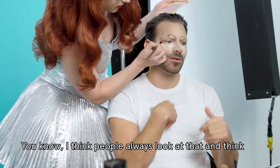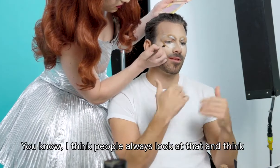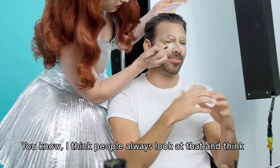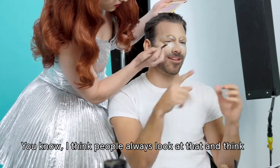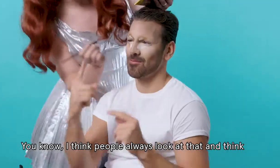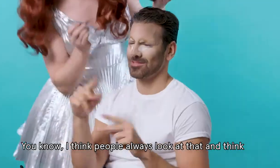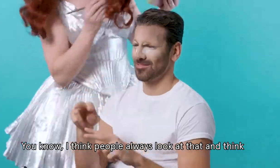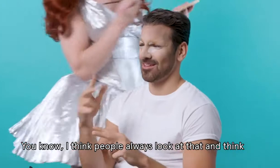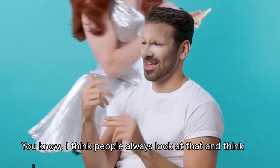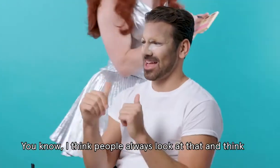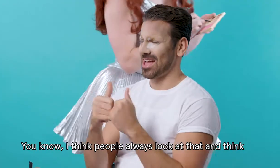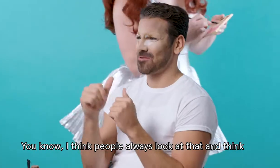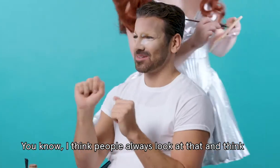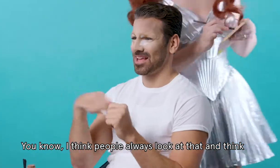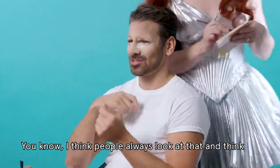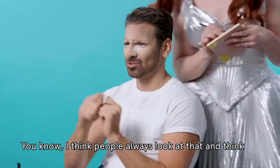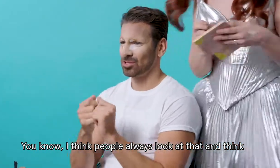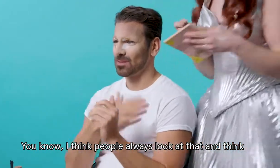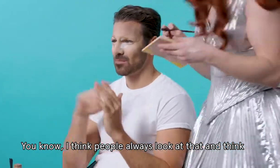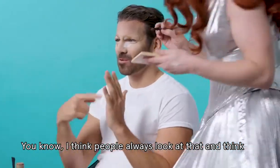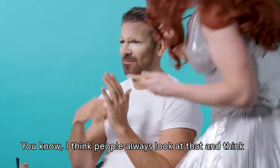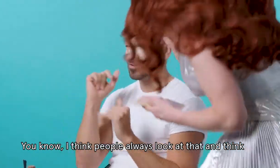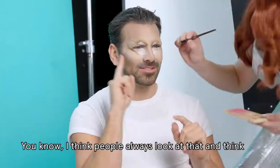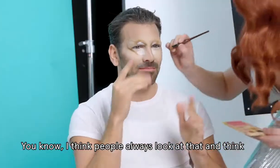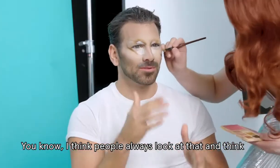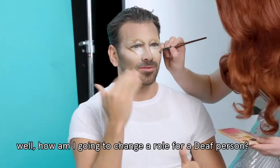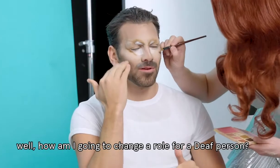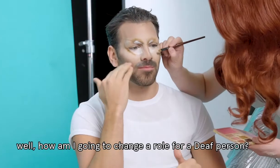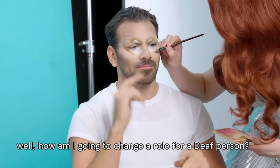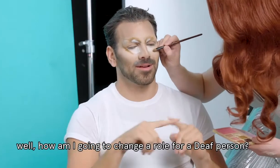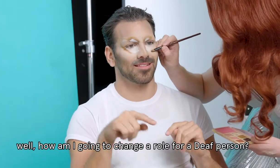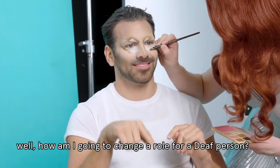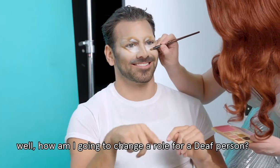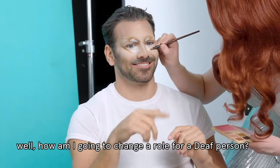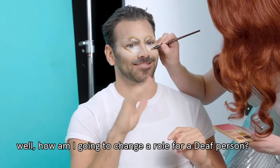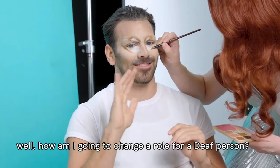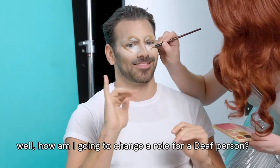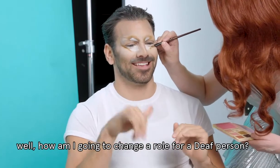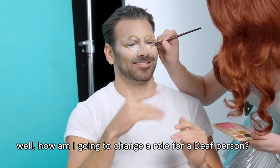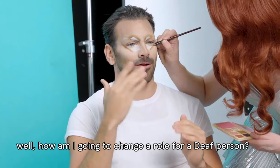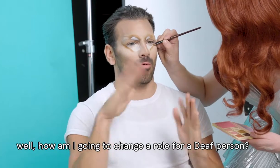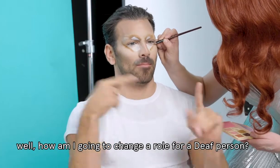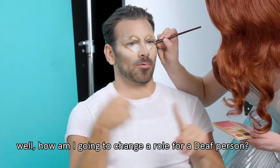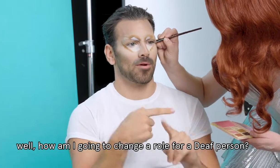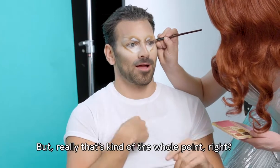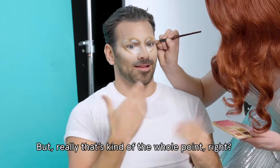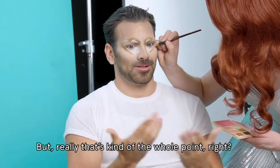well. You know, and I think people always look at that and think, well, how am I gonna have to change a role for a deaf person? But really, that's kind of